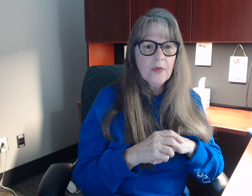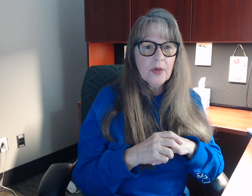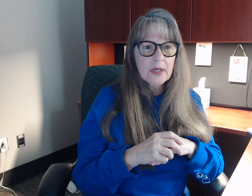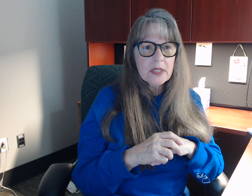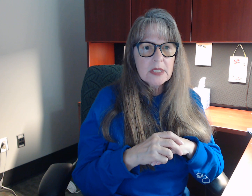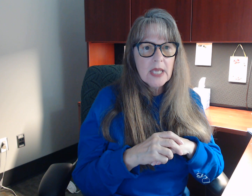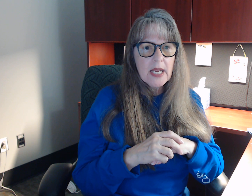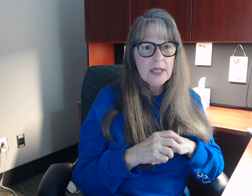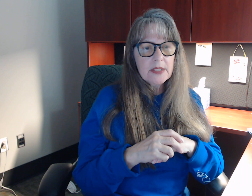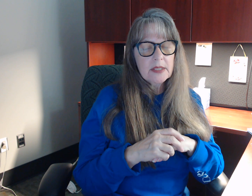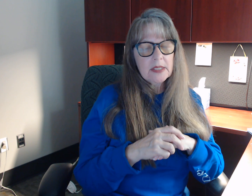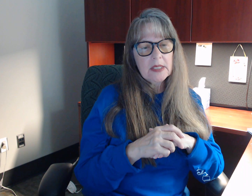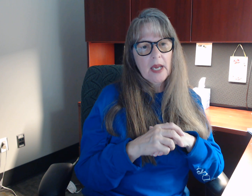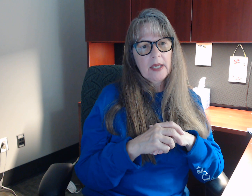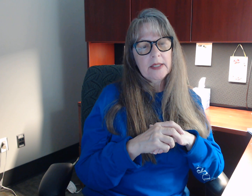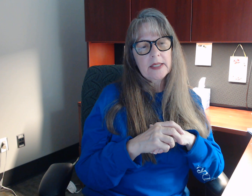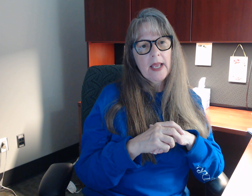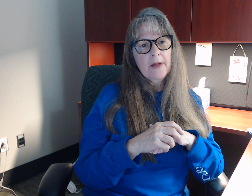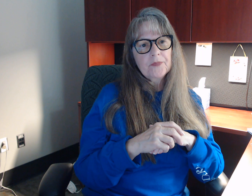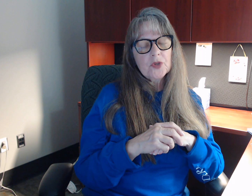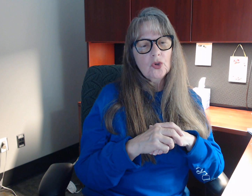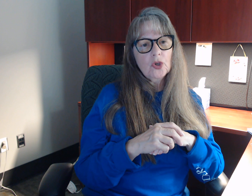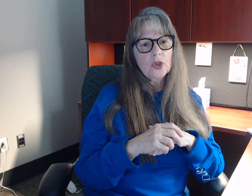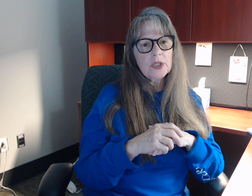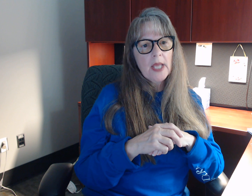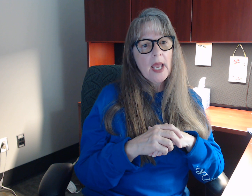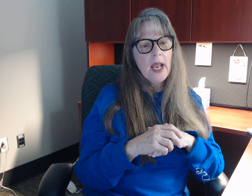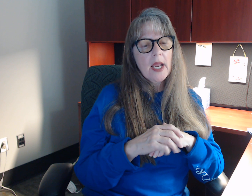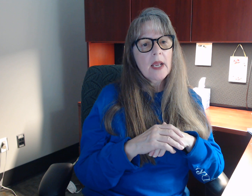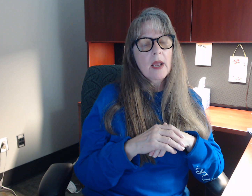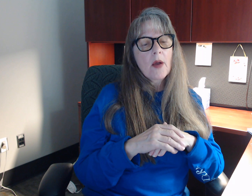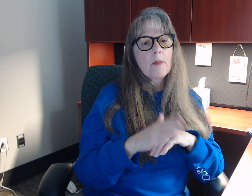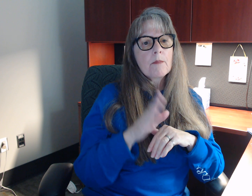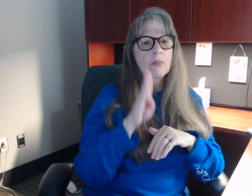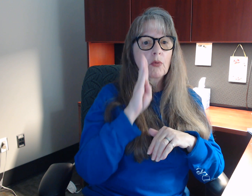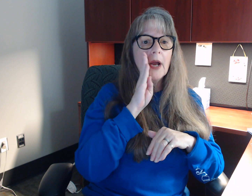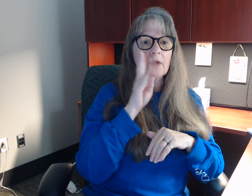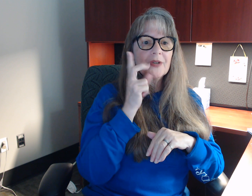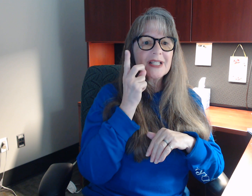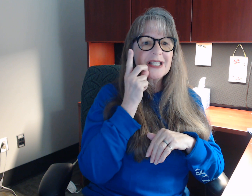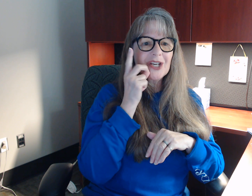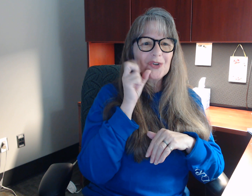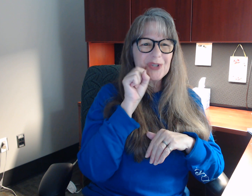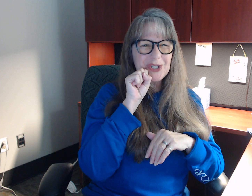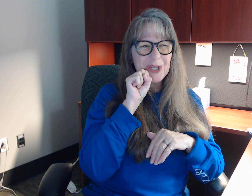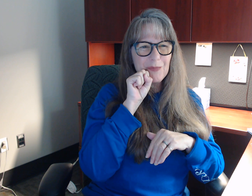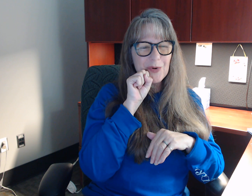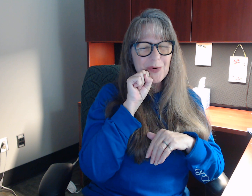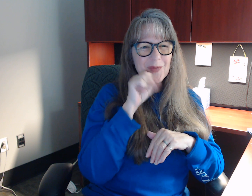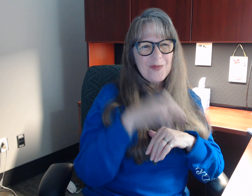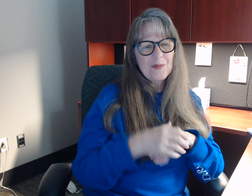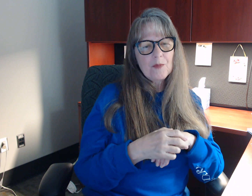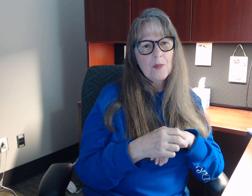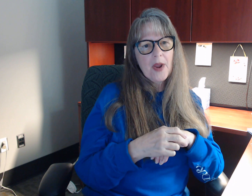United States, the signs. So you could say breakfast, dinner, and supper, right? If